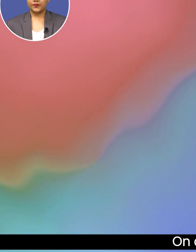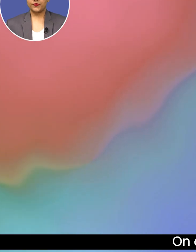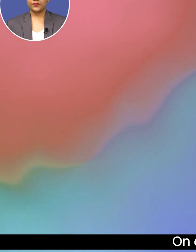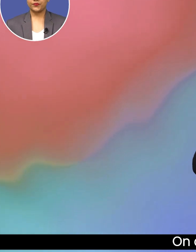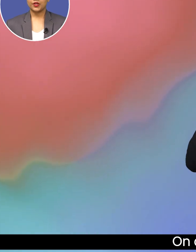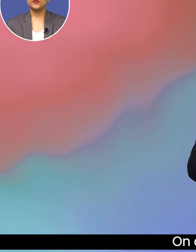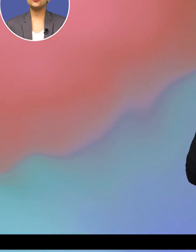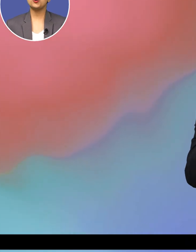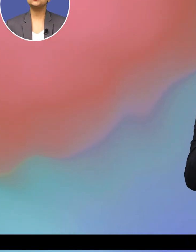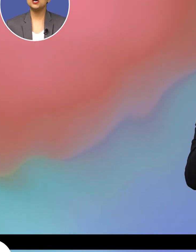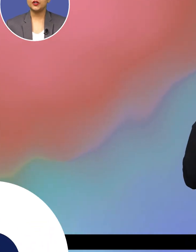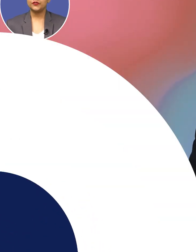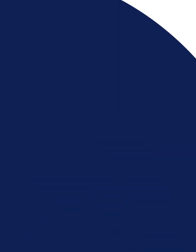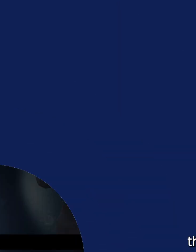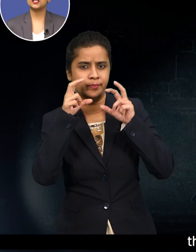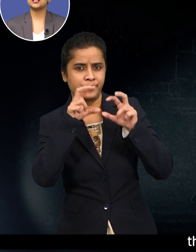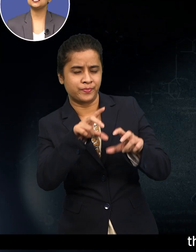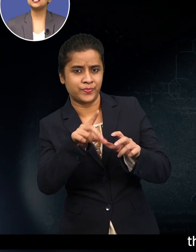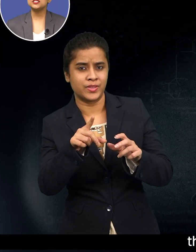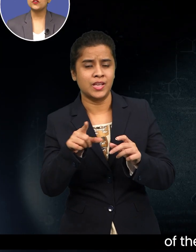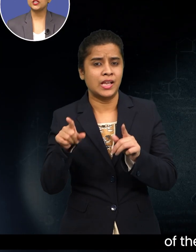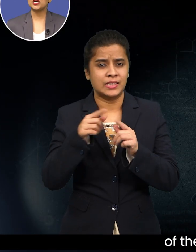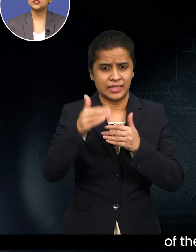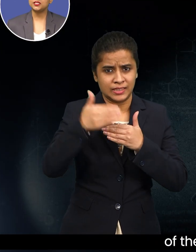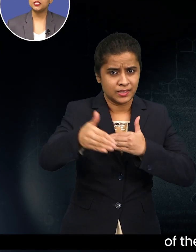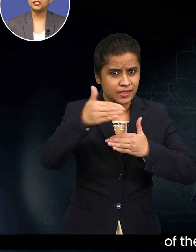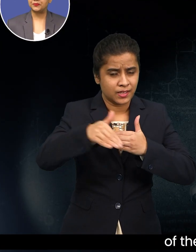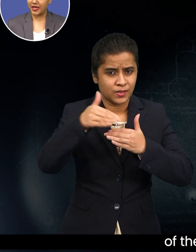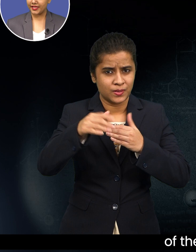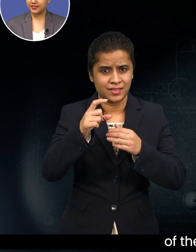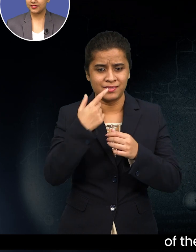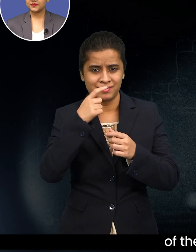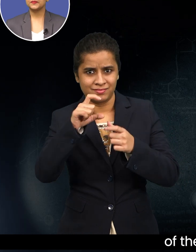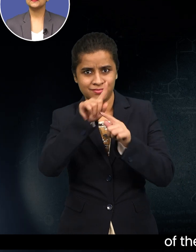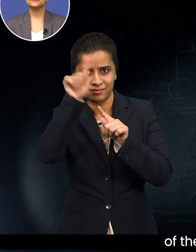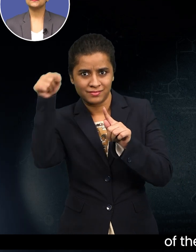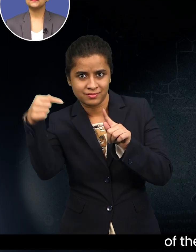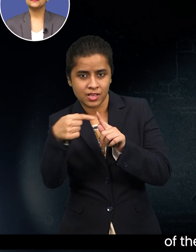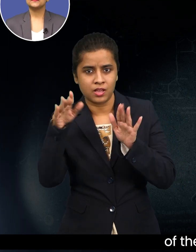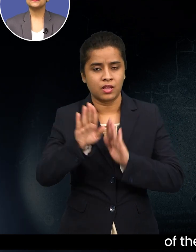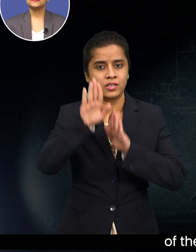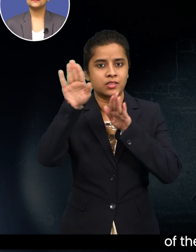law, we observe that the resistance of the conductor depends